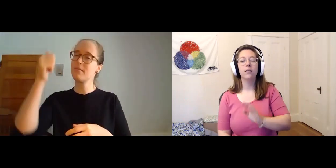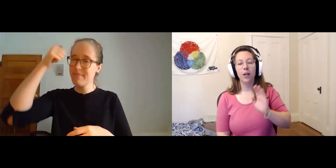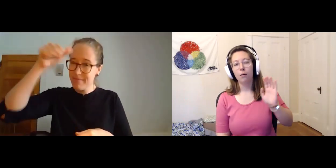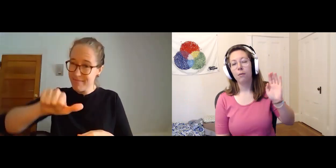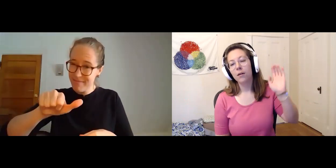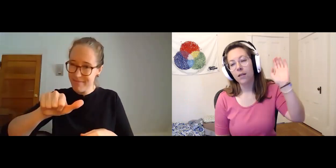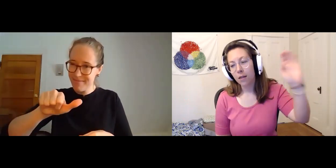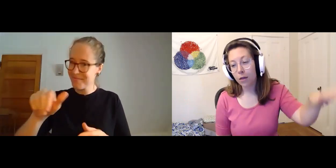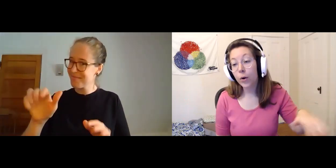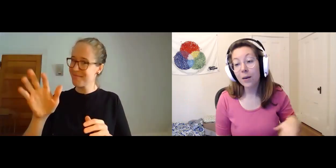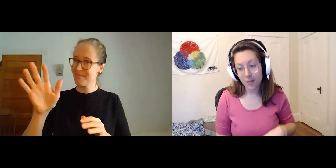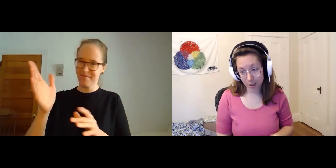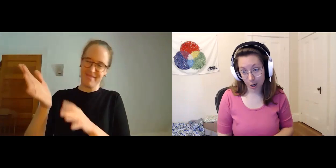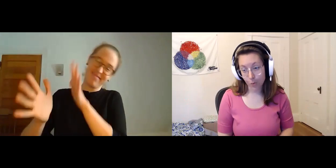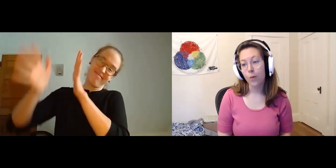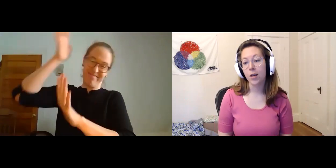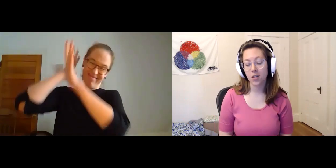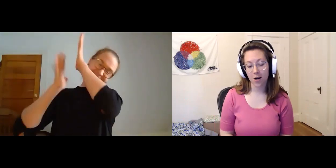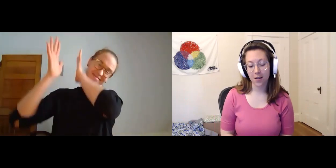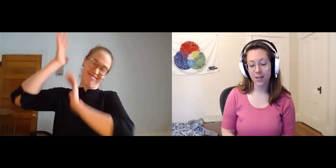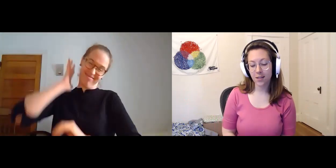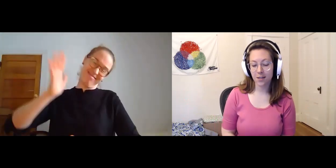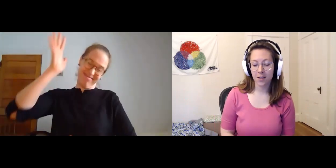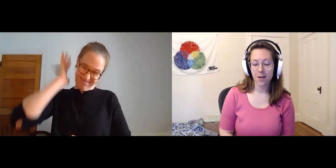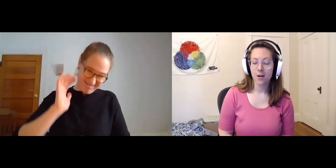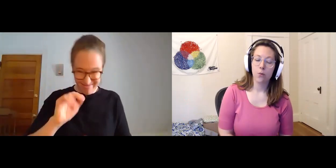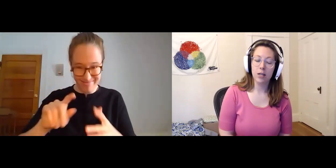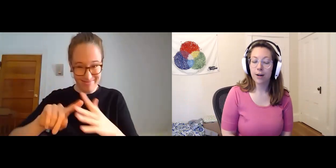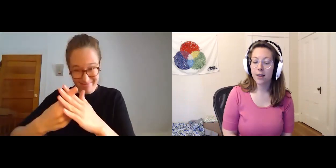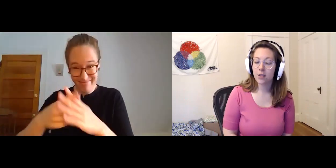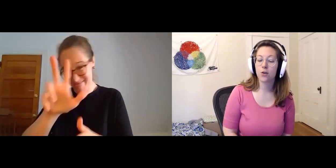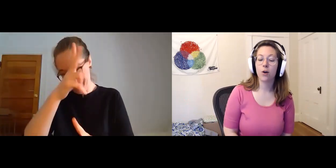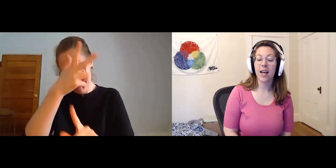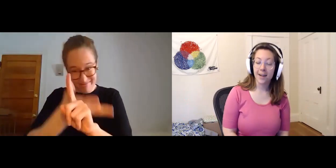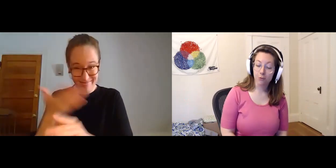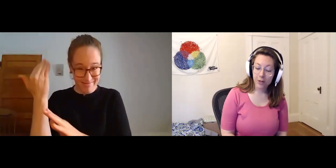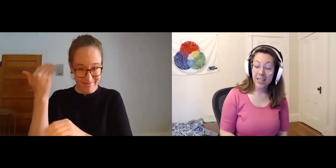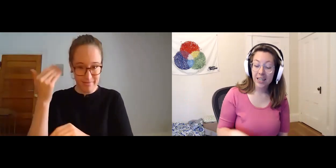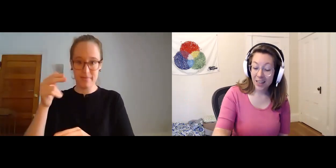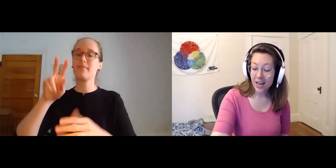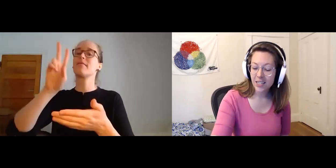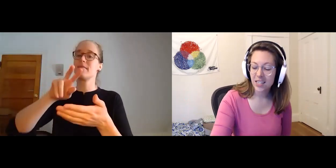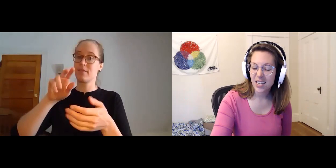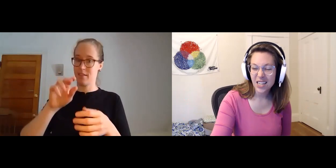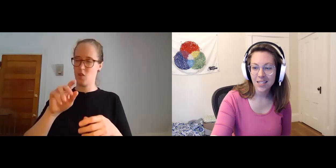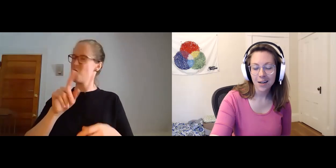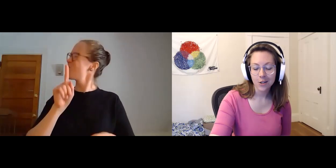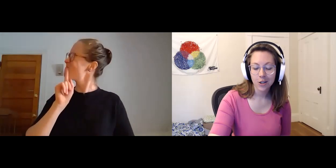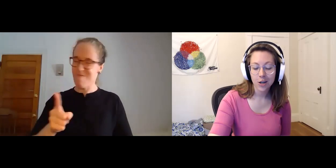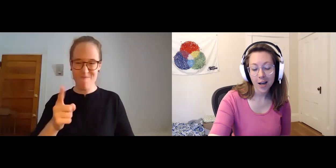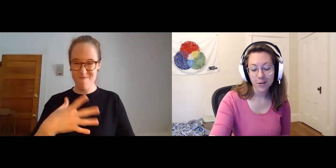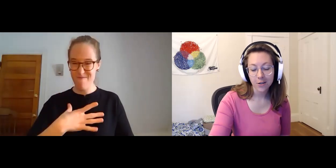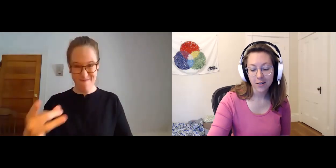recall, 3 months ago when we started this, we read the story I'd really like to eat